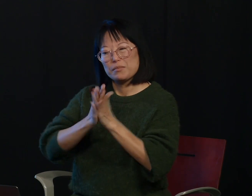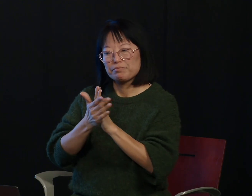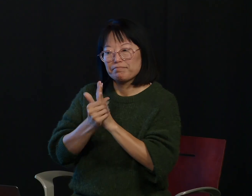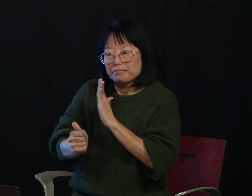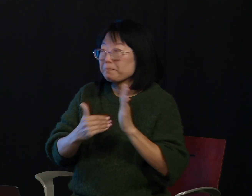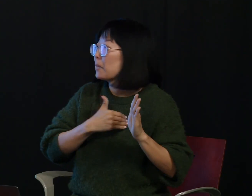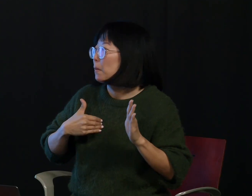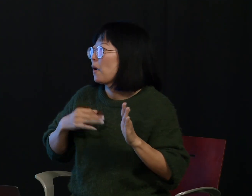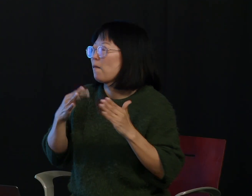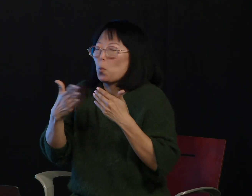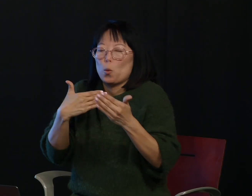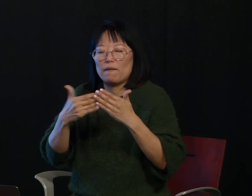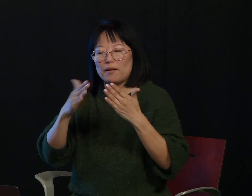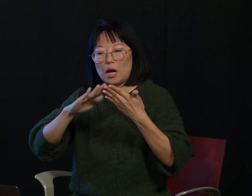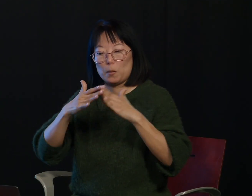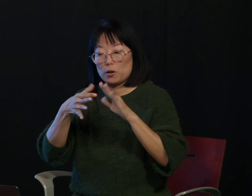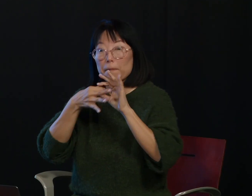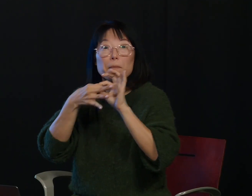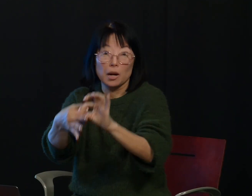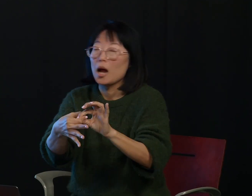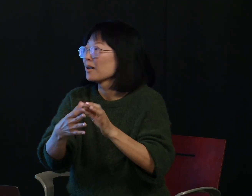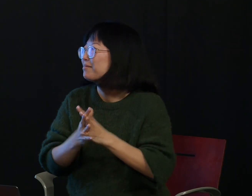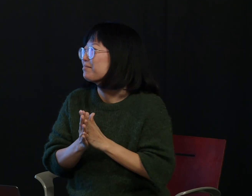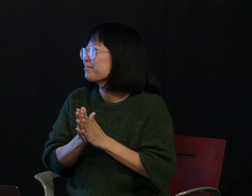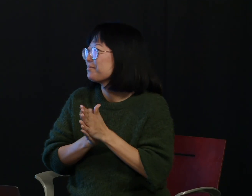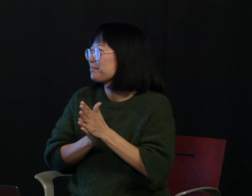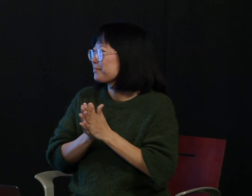they become competent members of whatever community they belong.